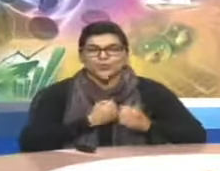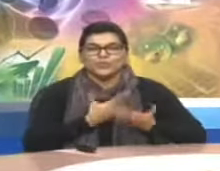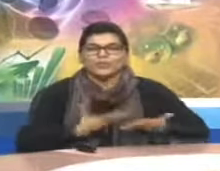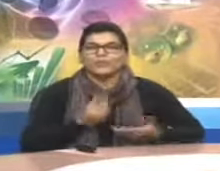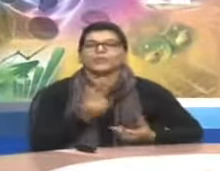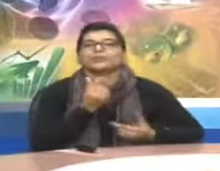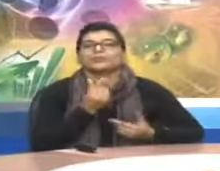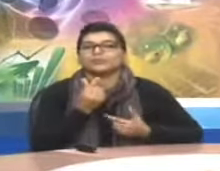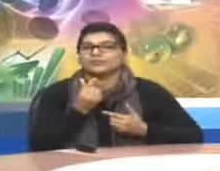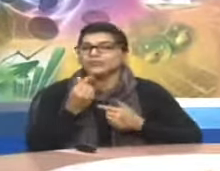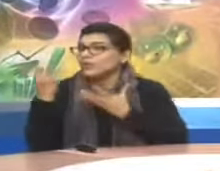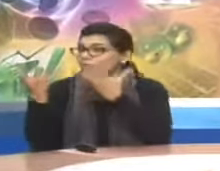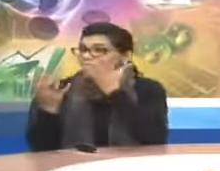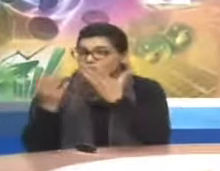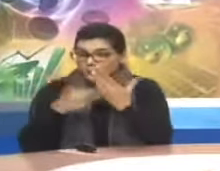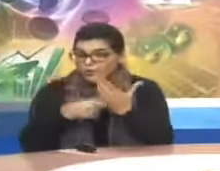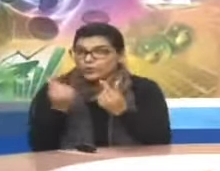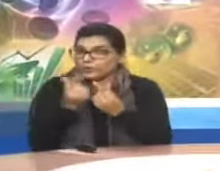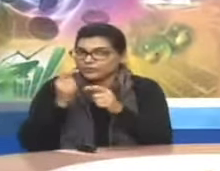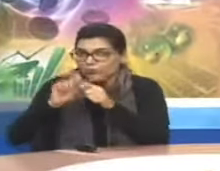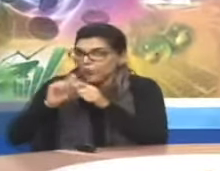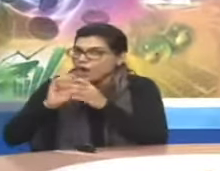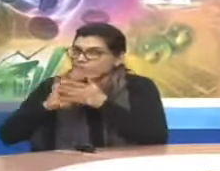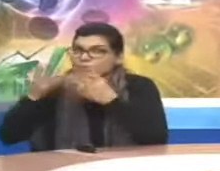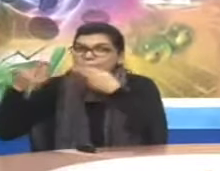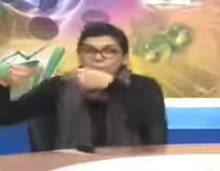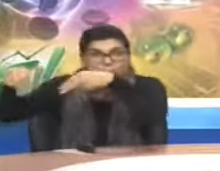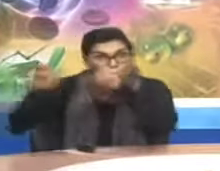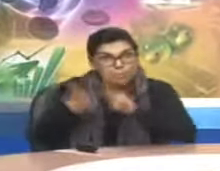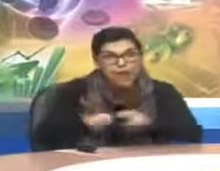So that way we can save our money